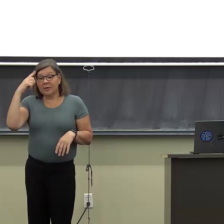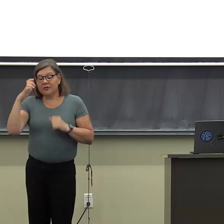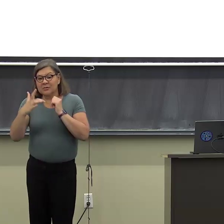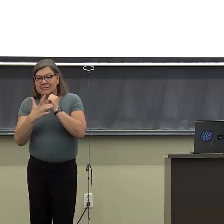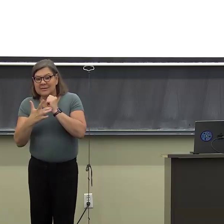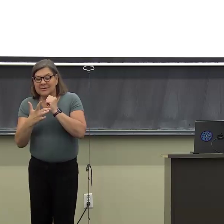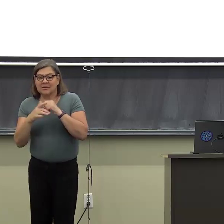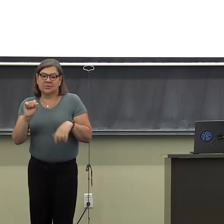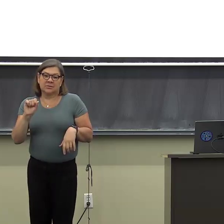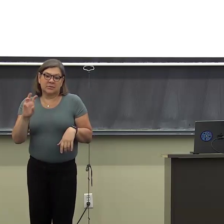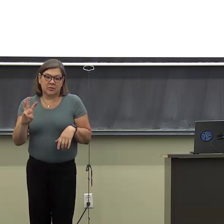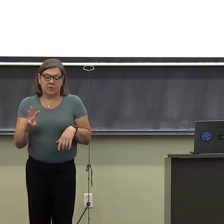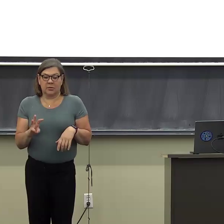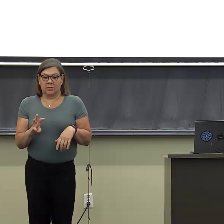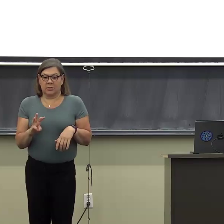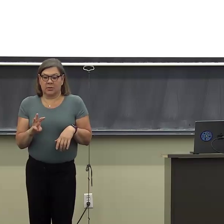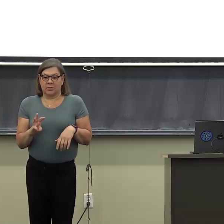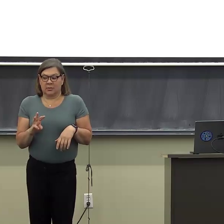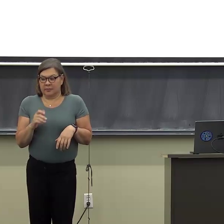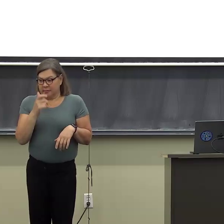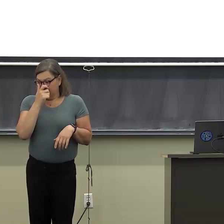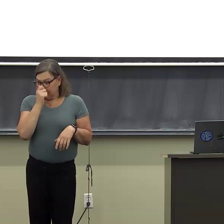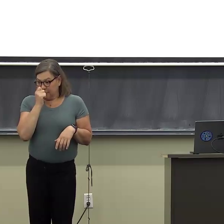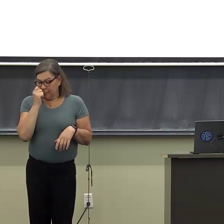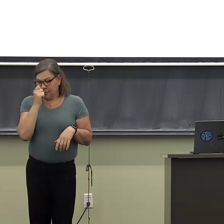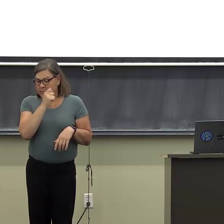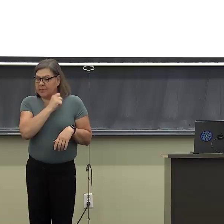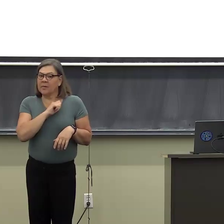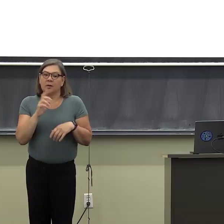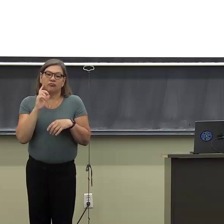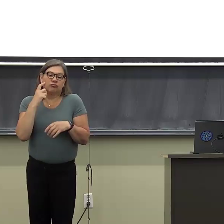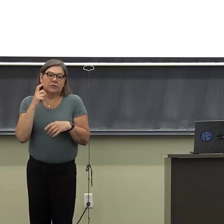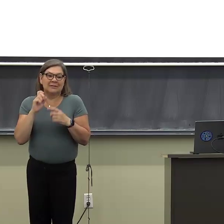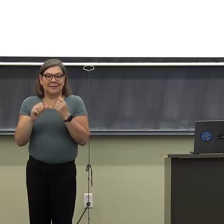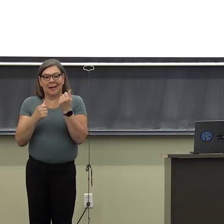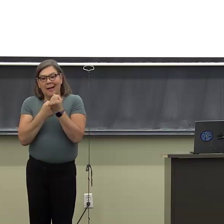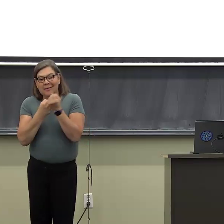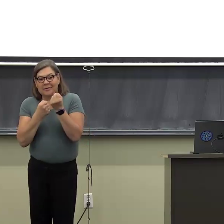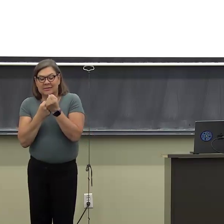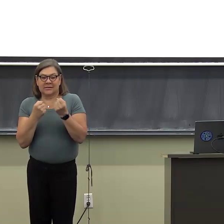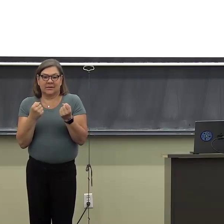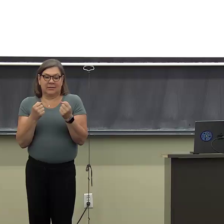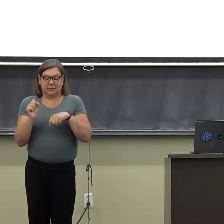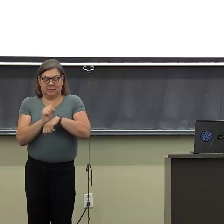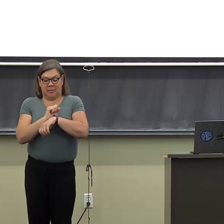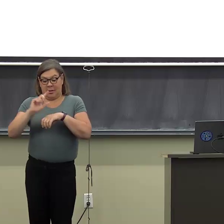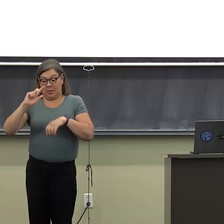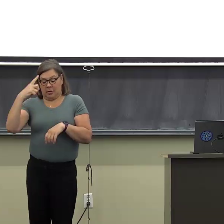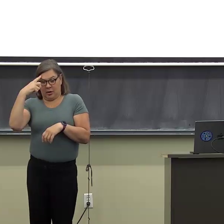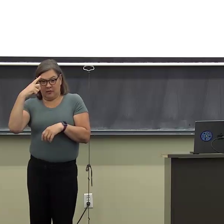technology, software, in recent years doing advocacy and thinking about how governments in